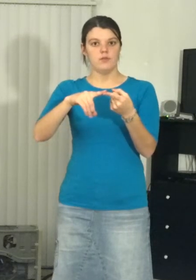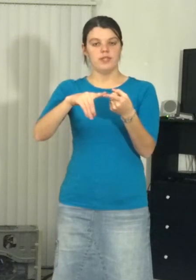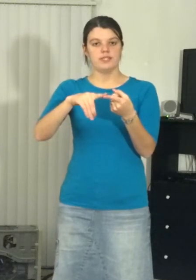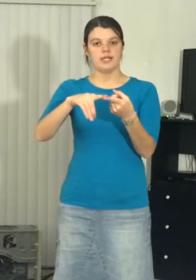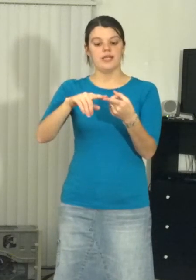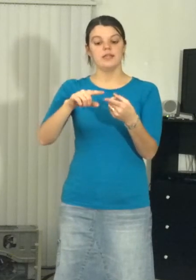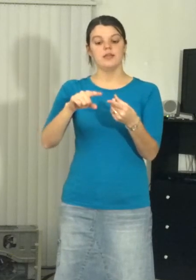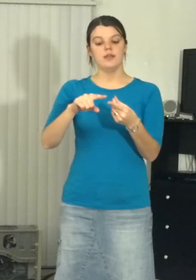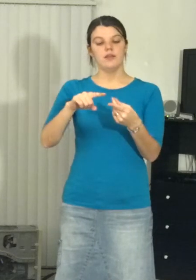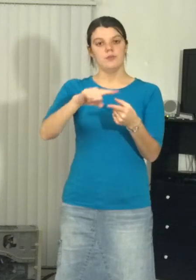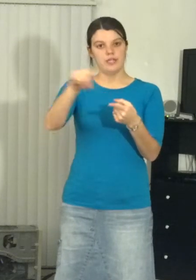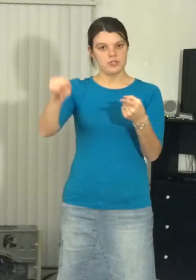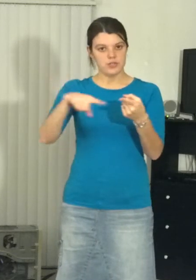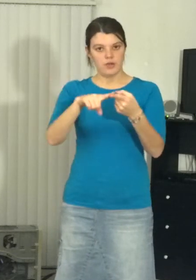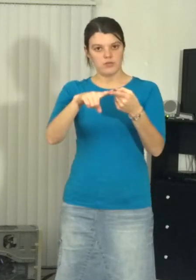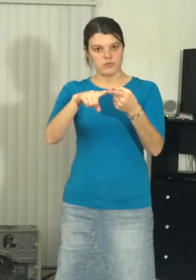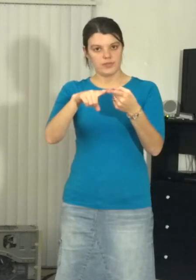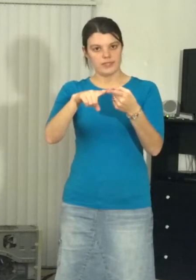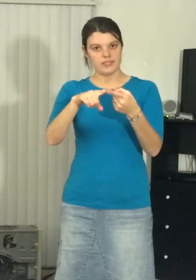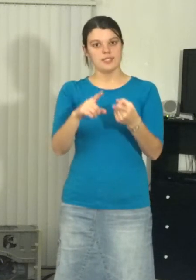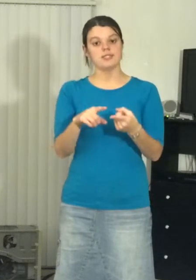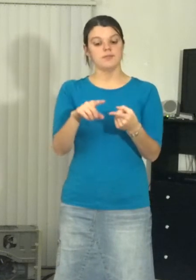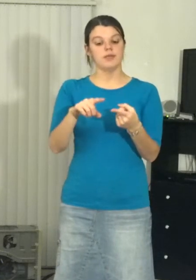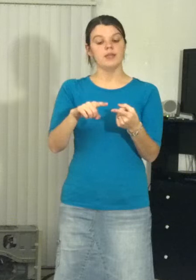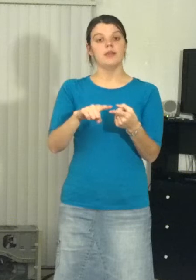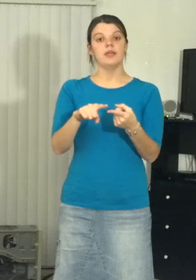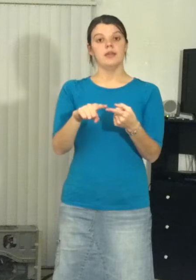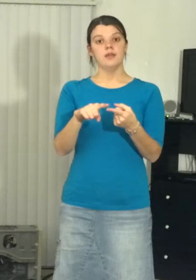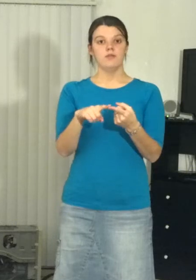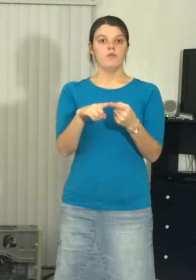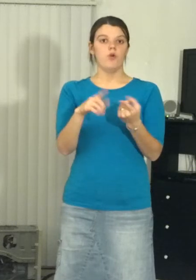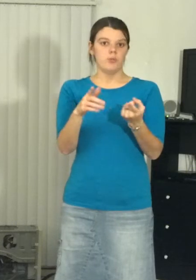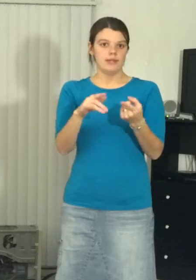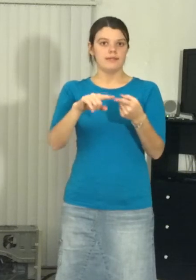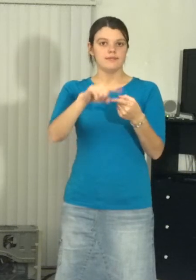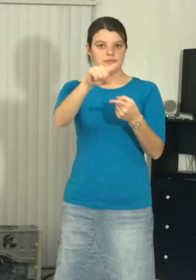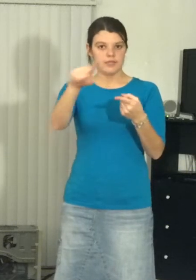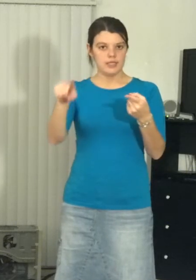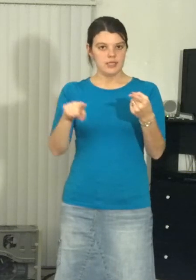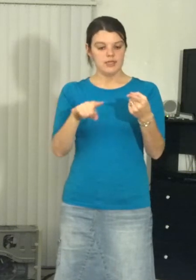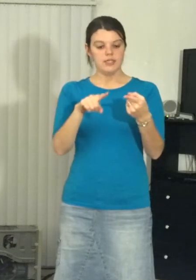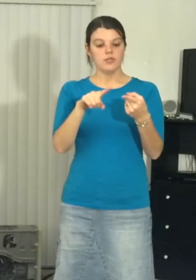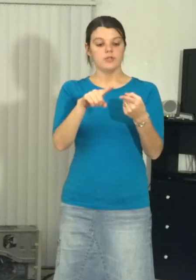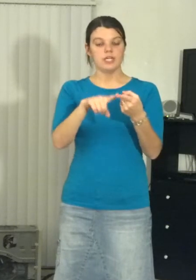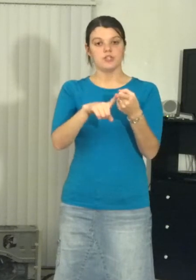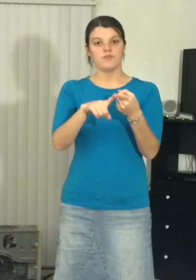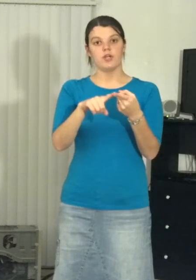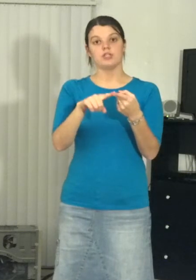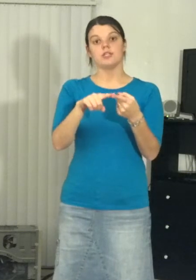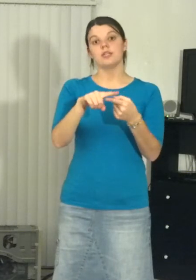in the sign. You may just go around like this, but formally, you would touch it first and then go